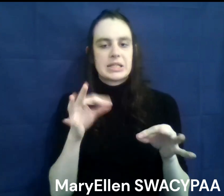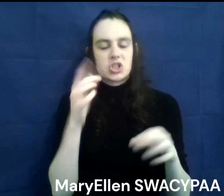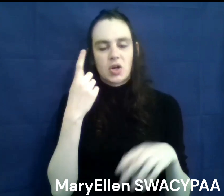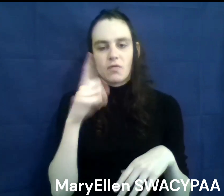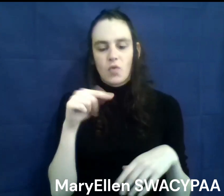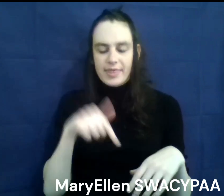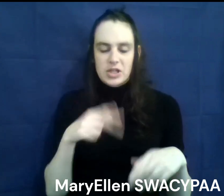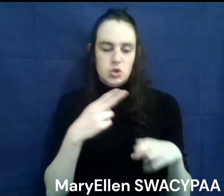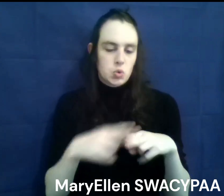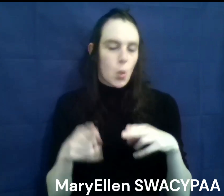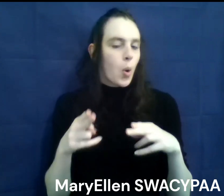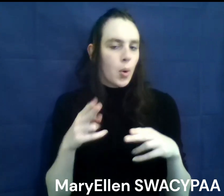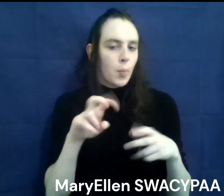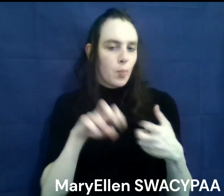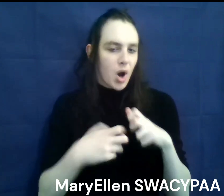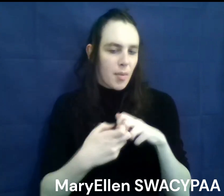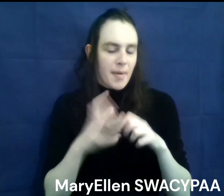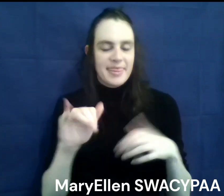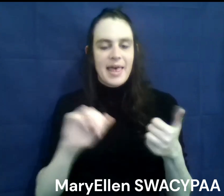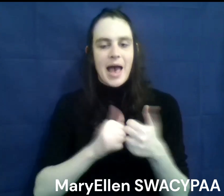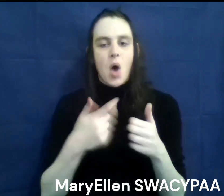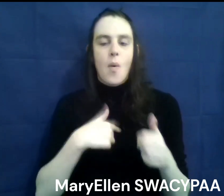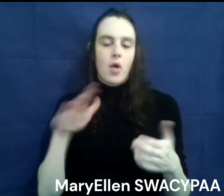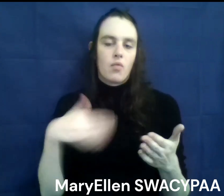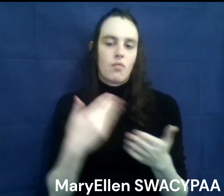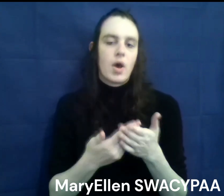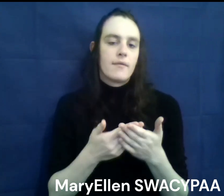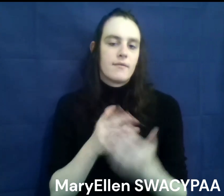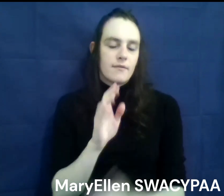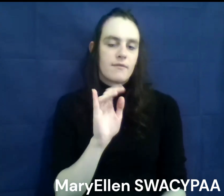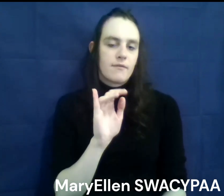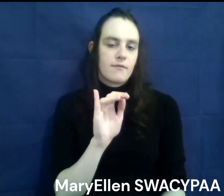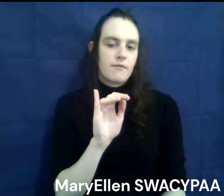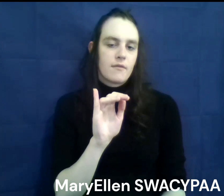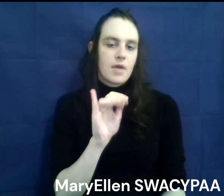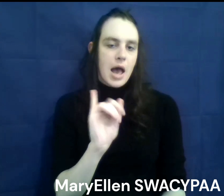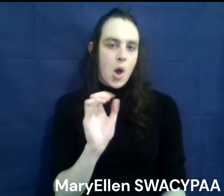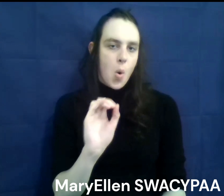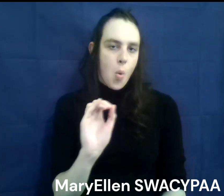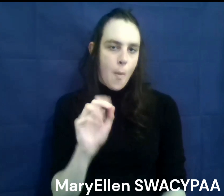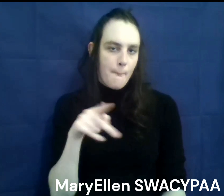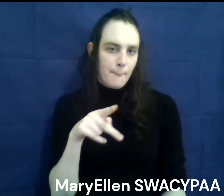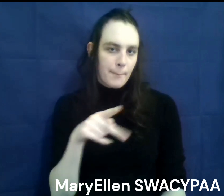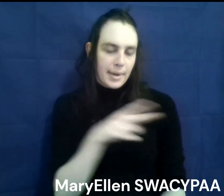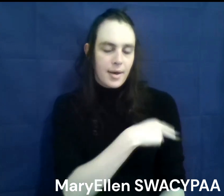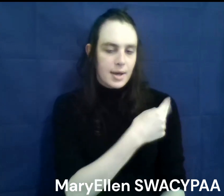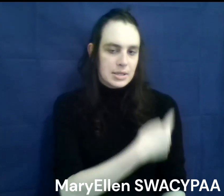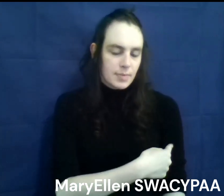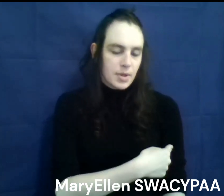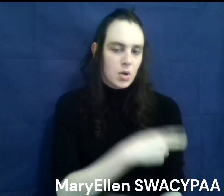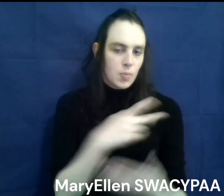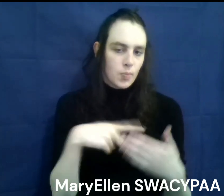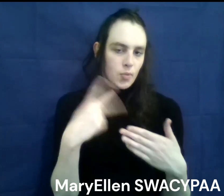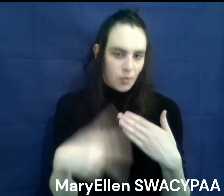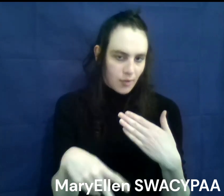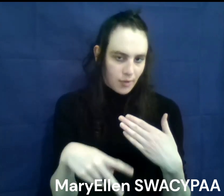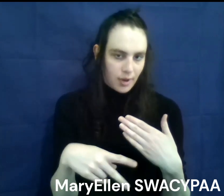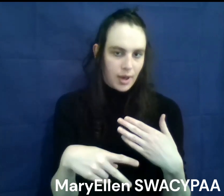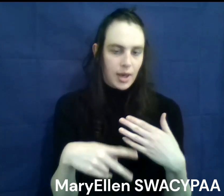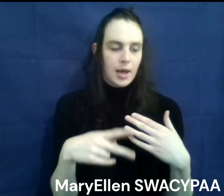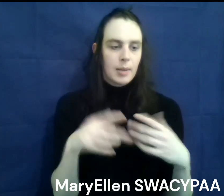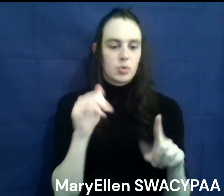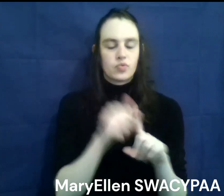my, my intensive outpatient program, which tricked me into going to AA. And I'm really thankful to that